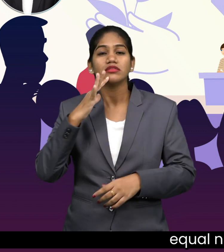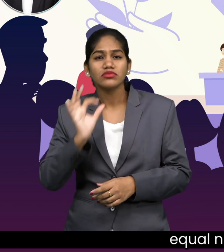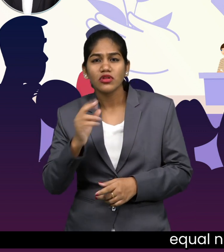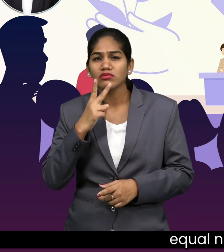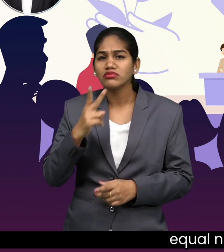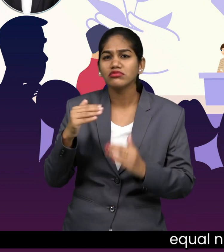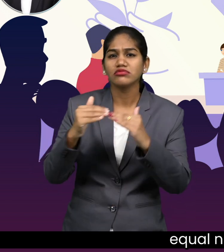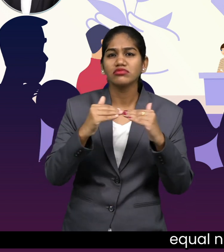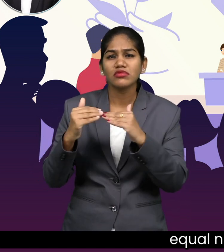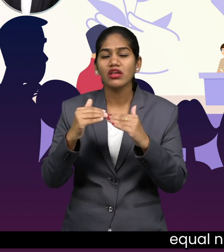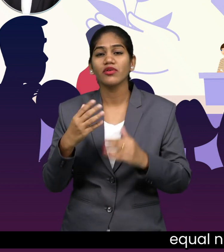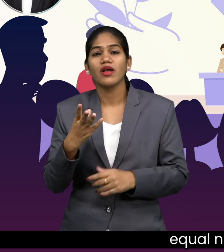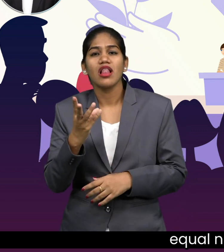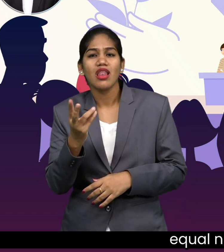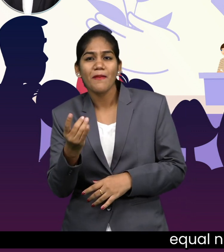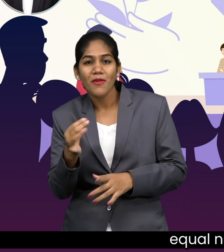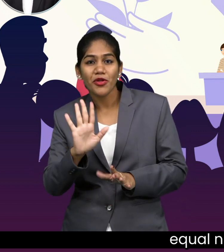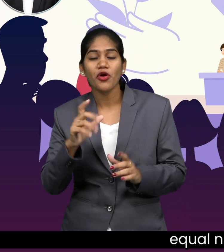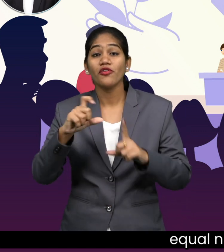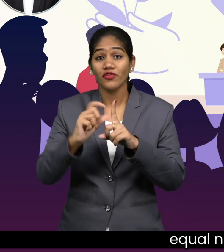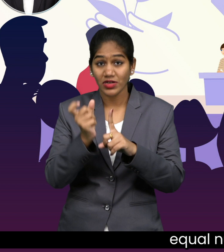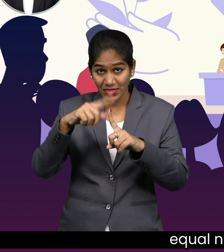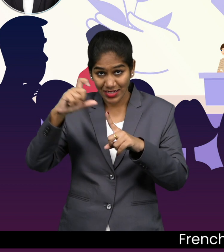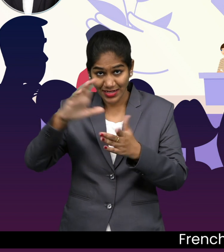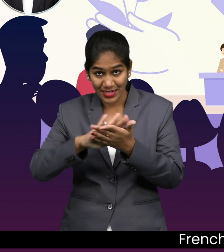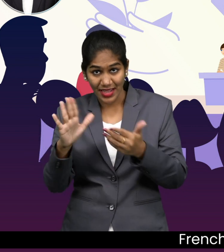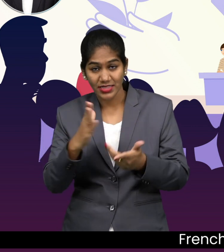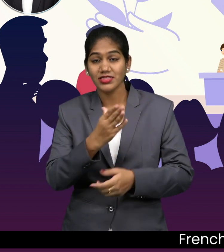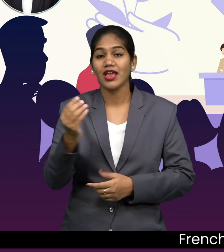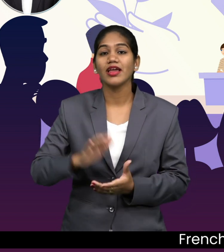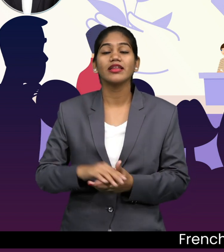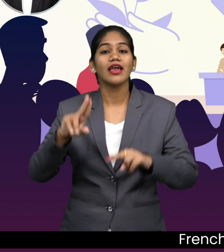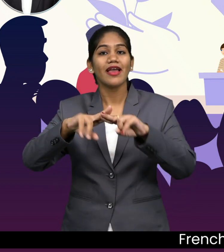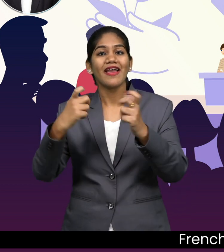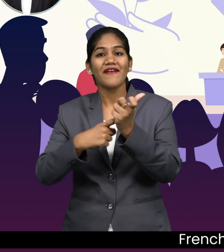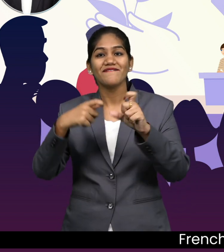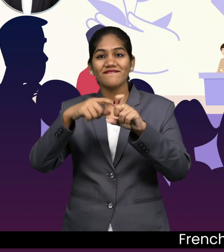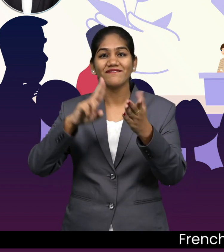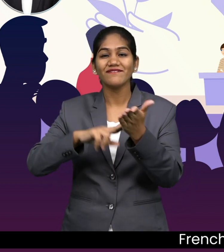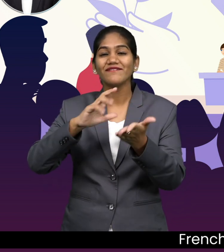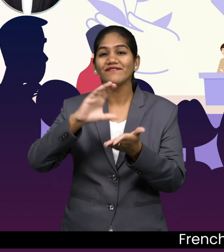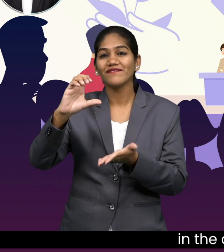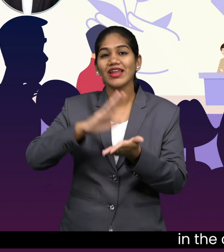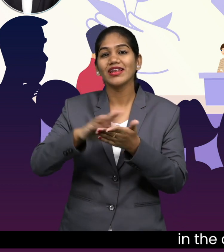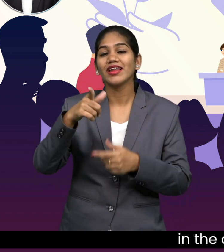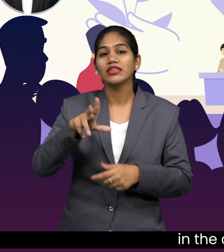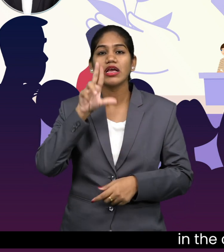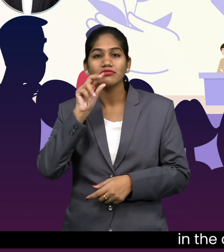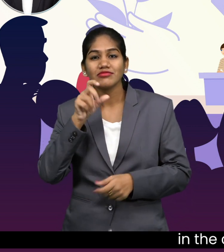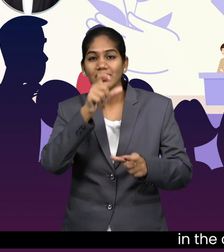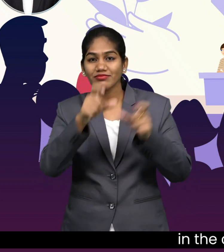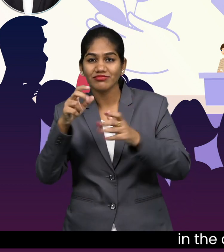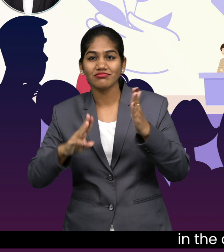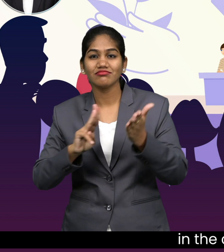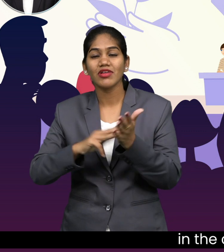and French speaking ministers in the central